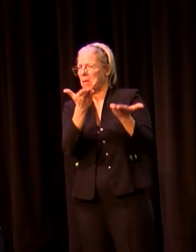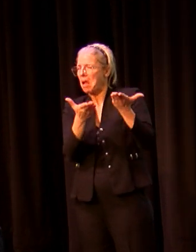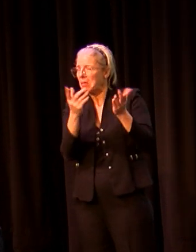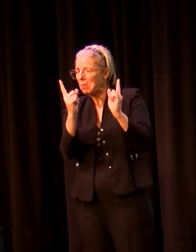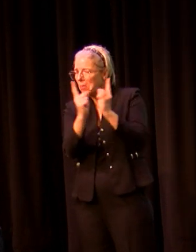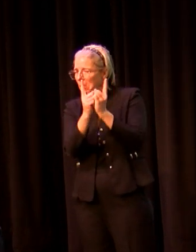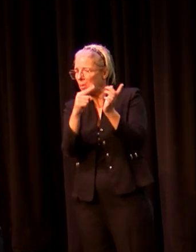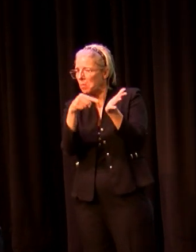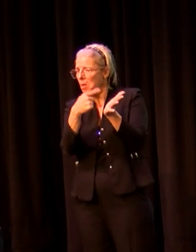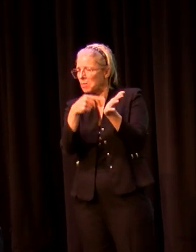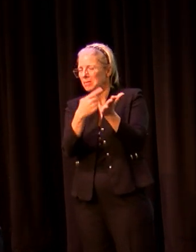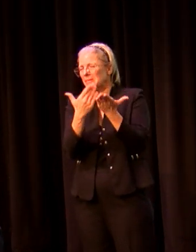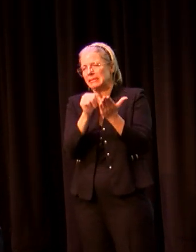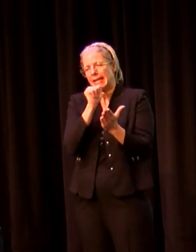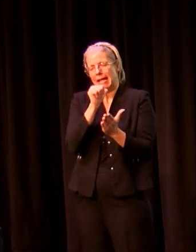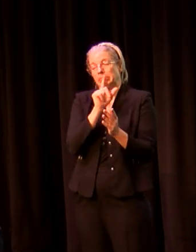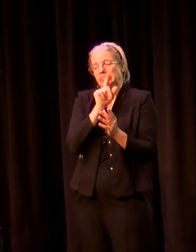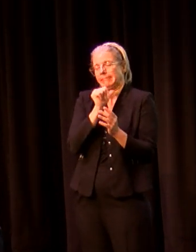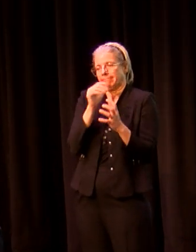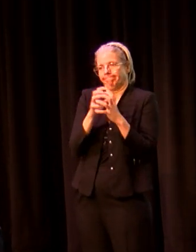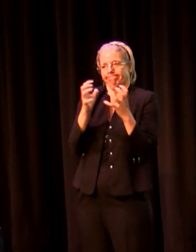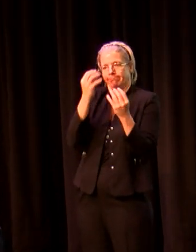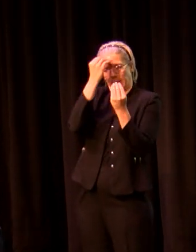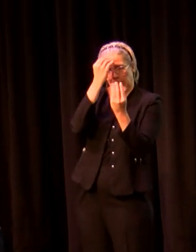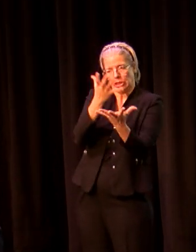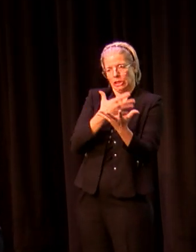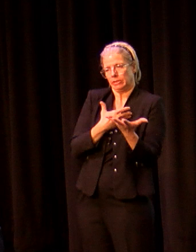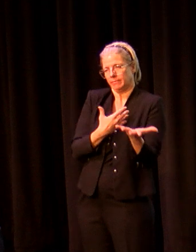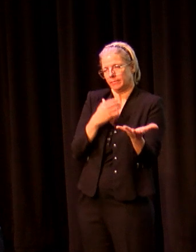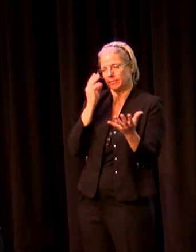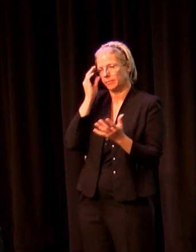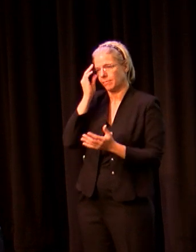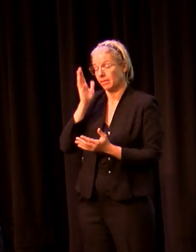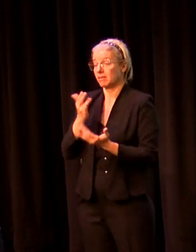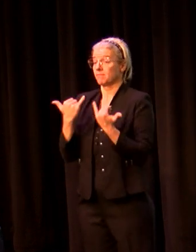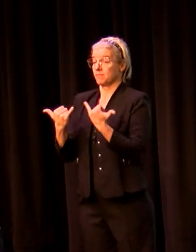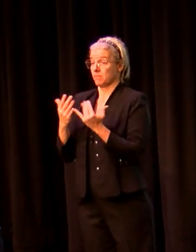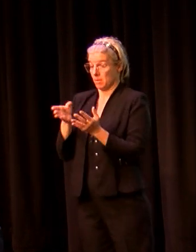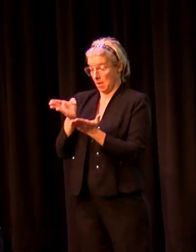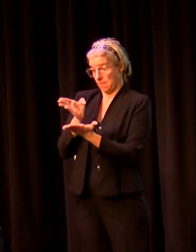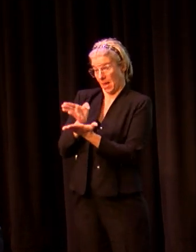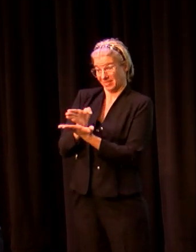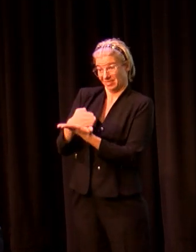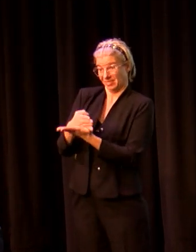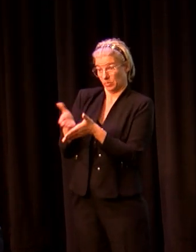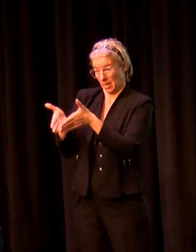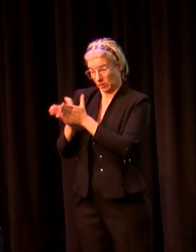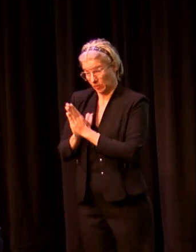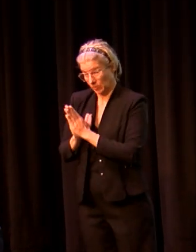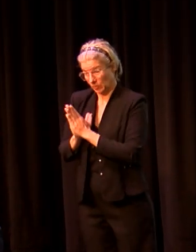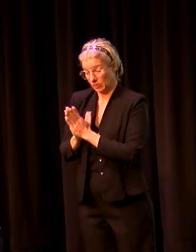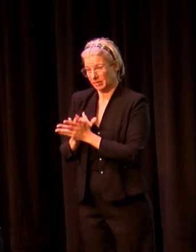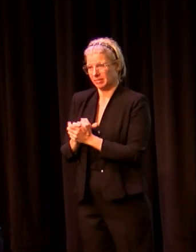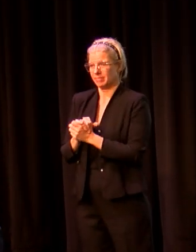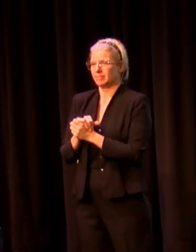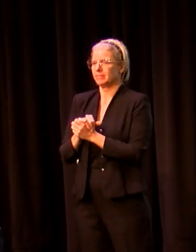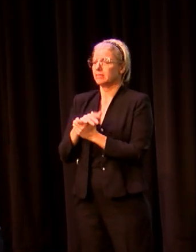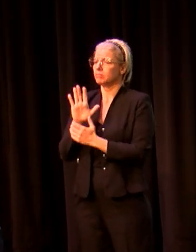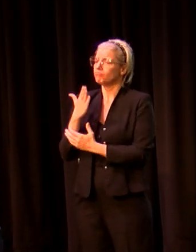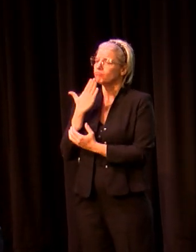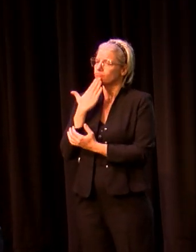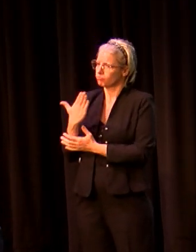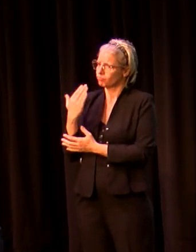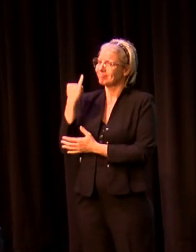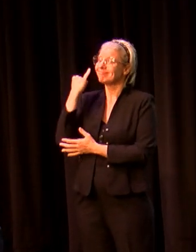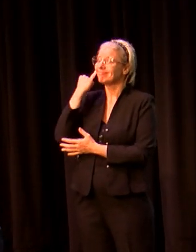yet. And then finally, in terms of budget requests, I think it would be a really good idea to